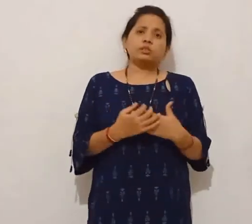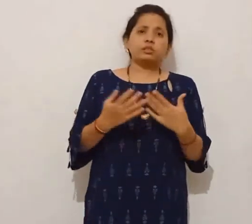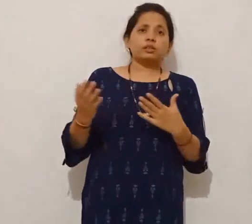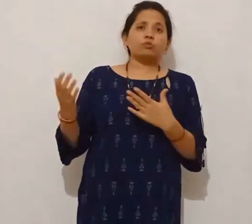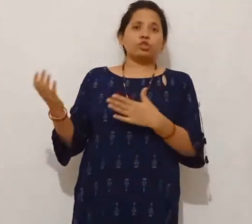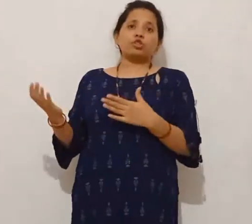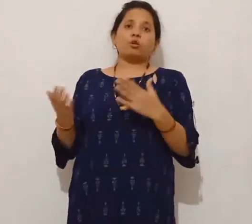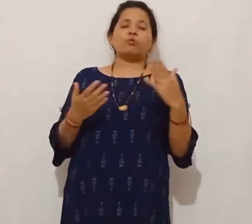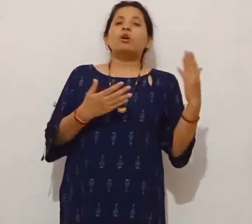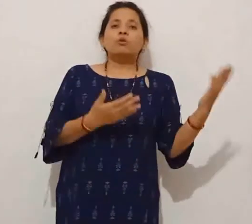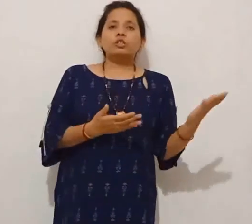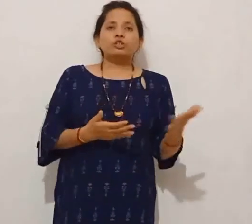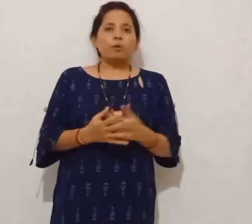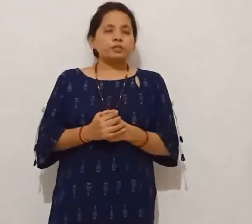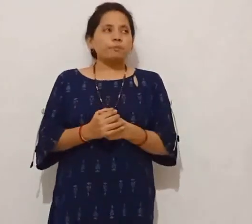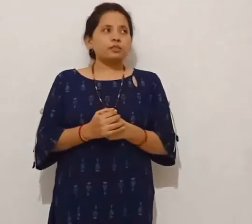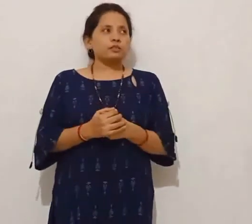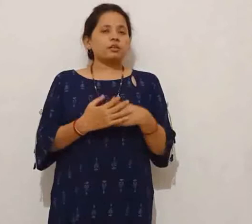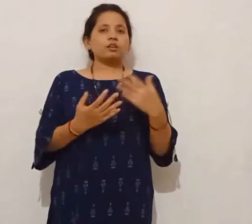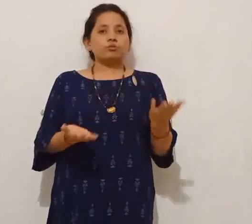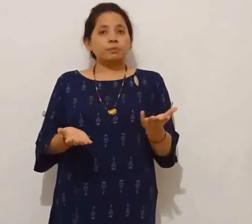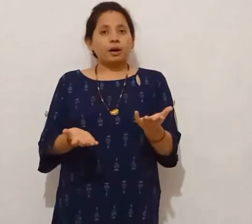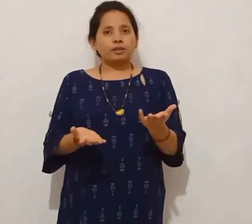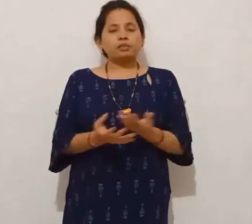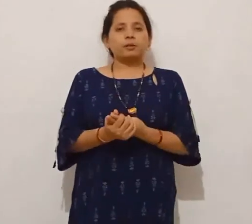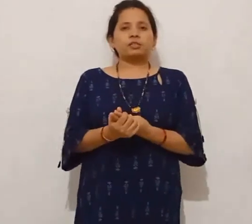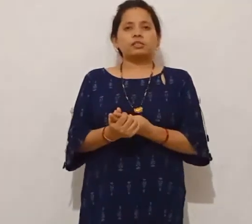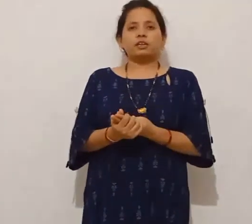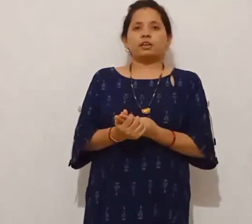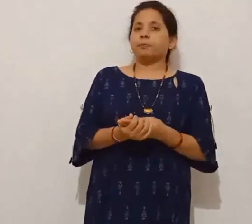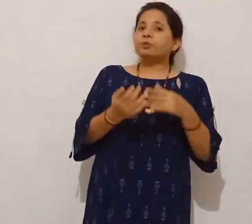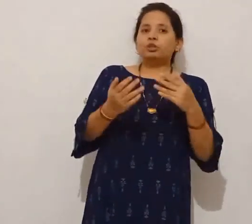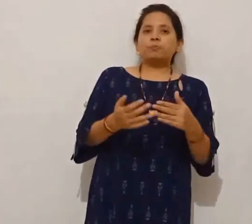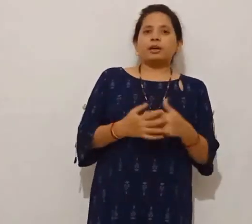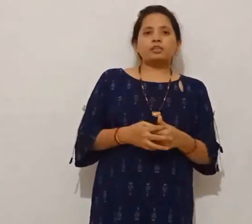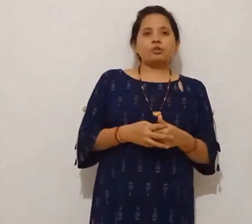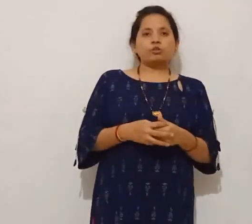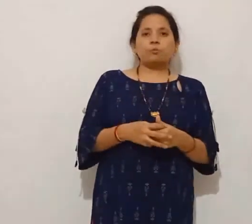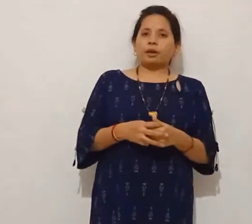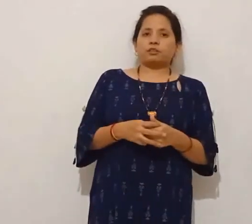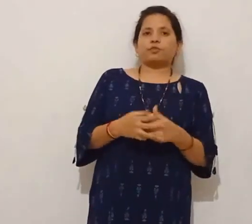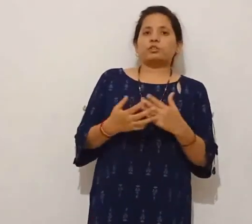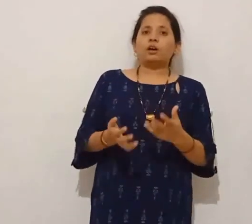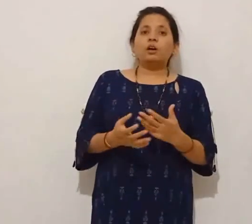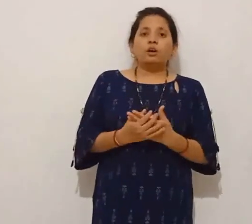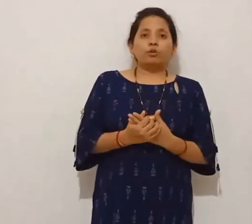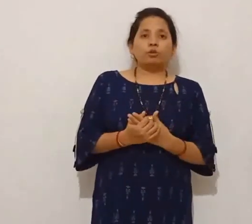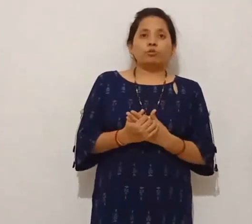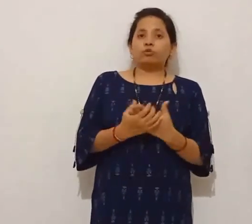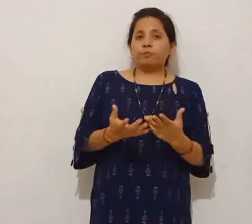jagah se, usi shop se hum purchase karenge, usi market se purchase karenge. To prices also matter for the go to